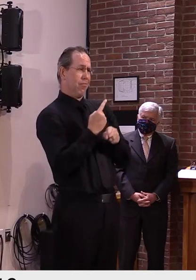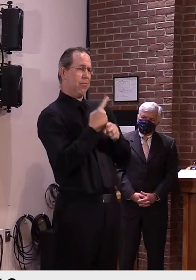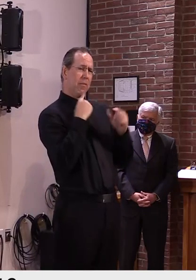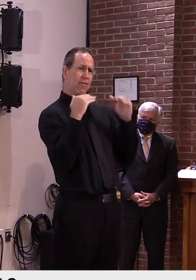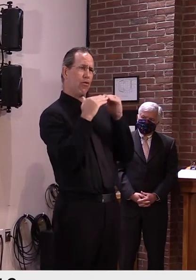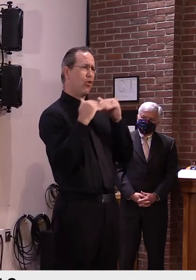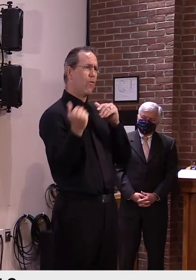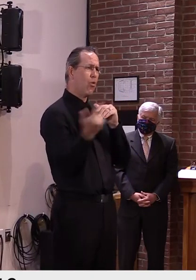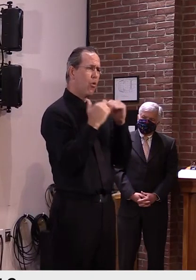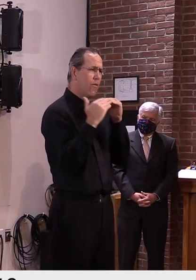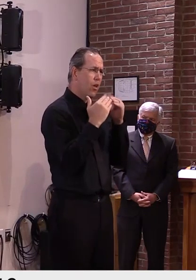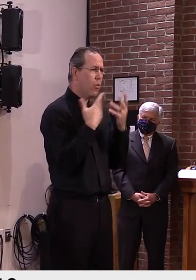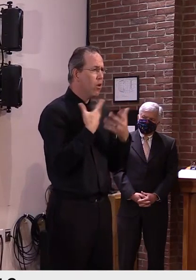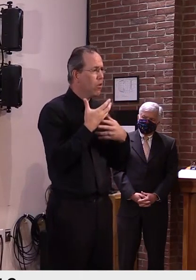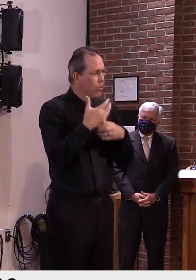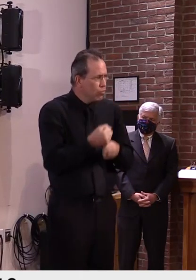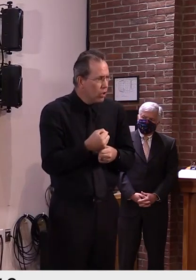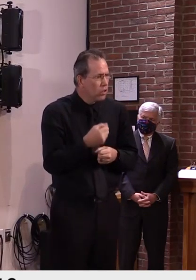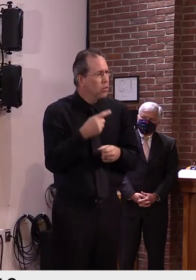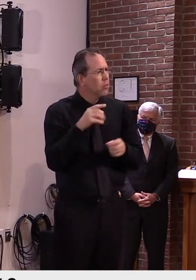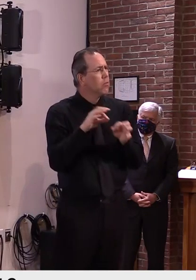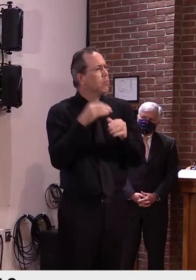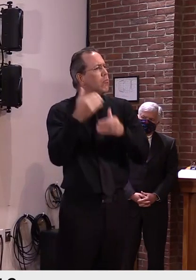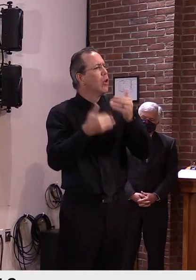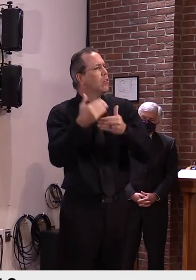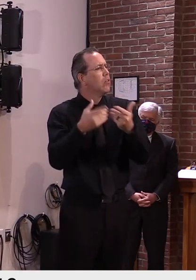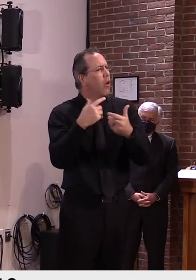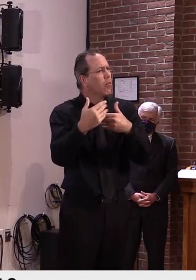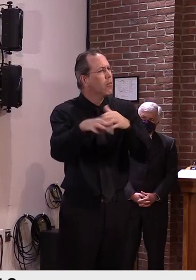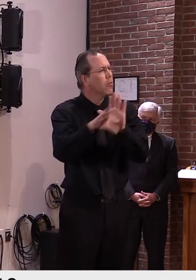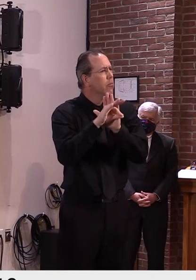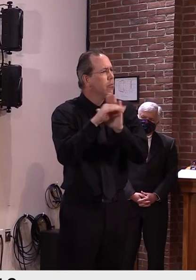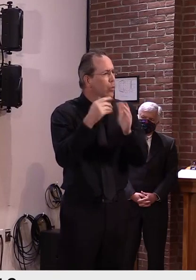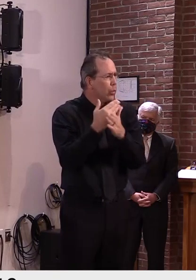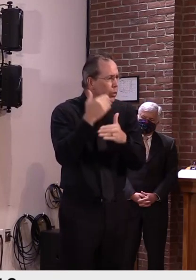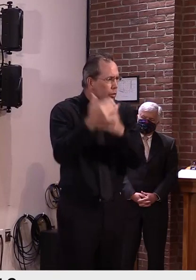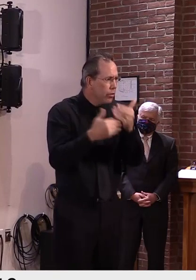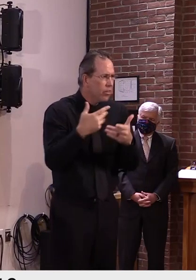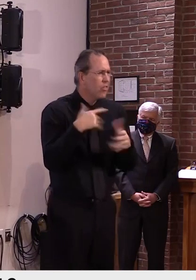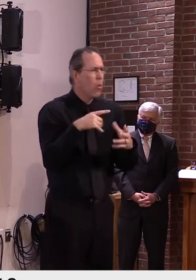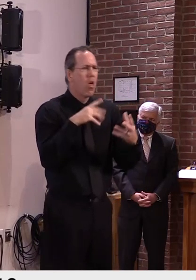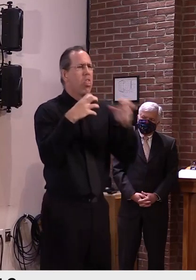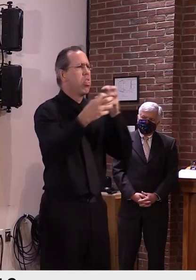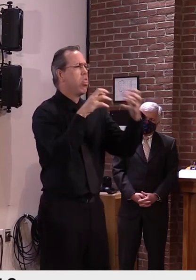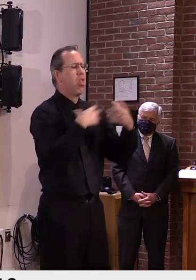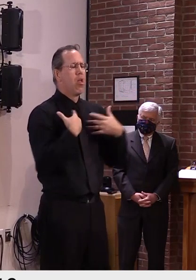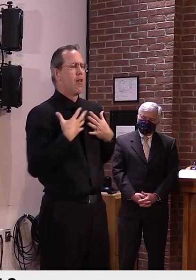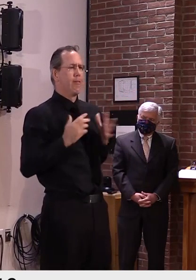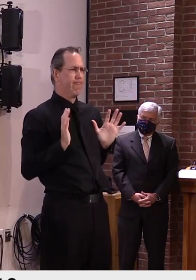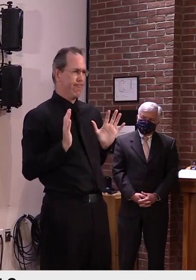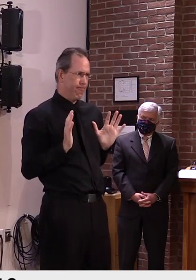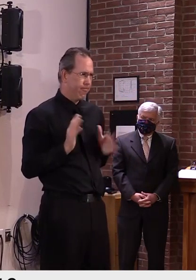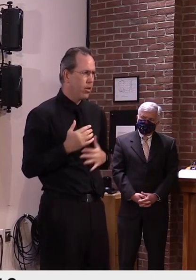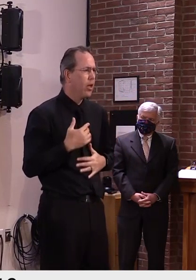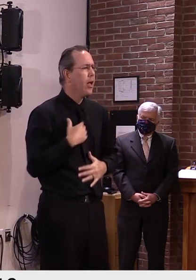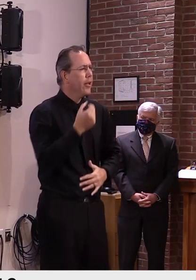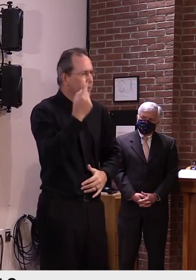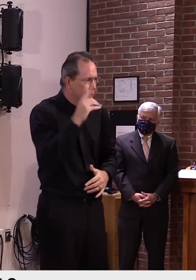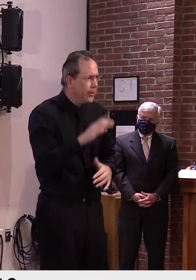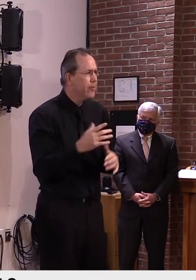down what we're seeing throughout our nation. This is an area that is going to further divide